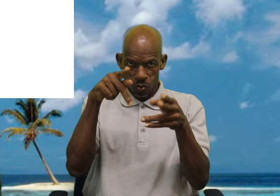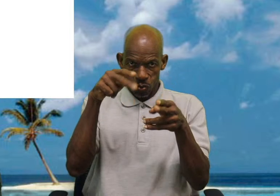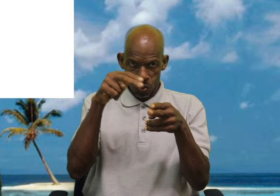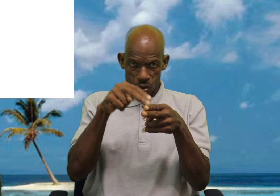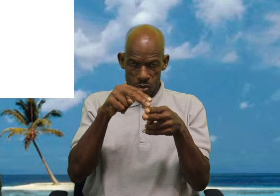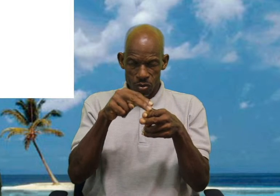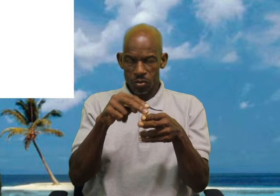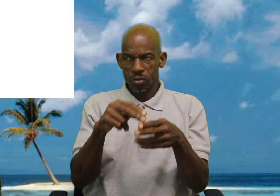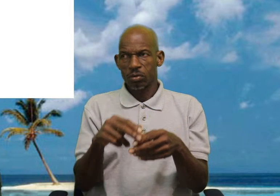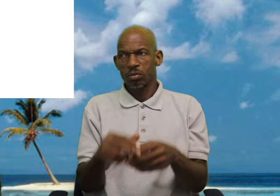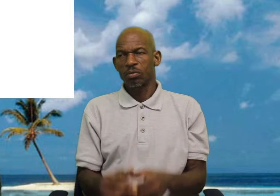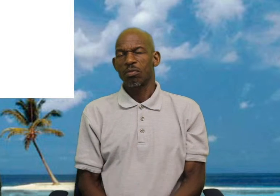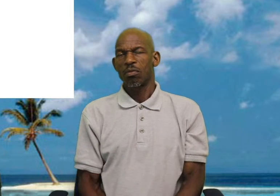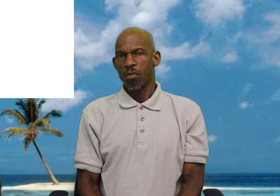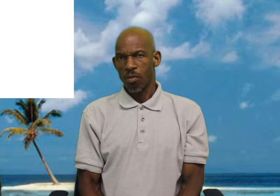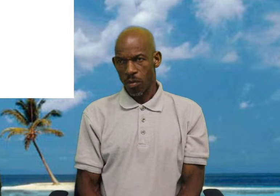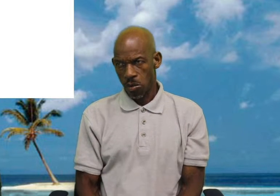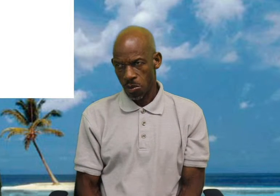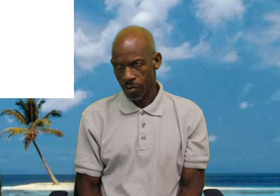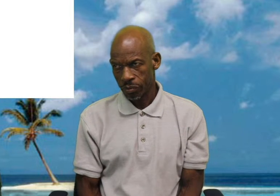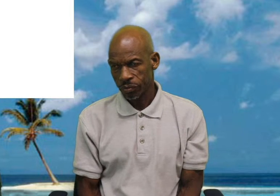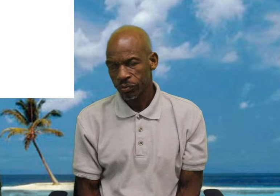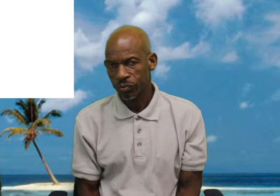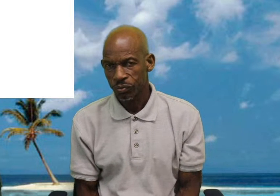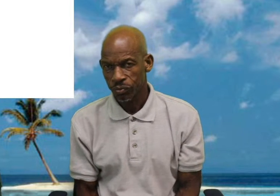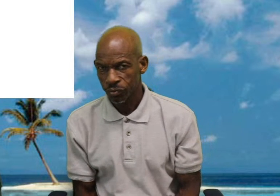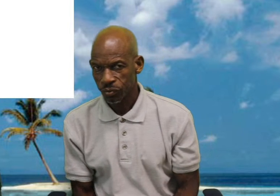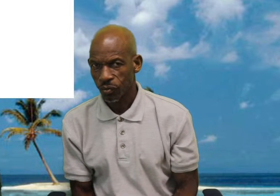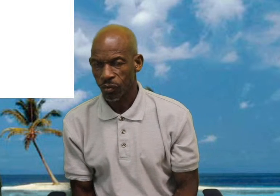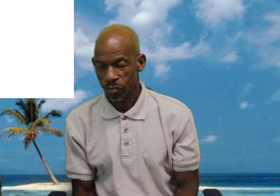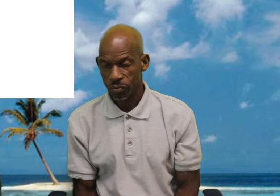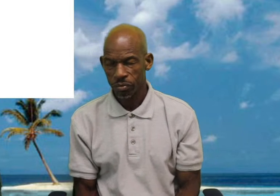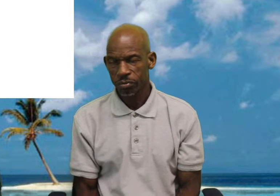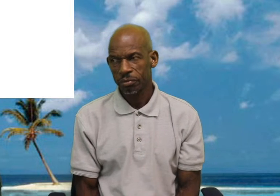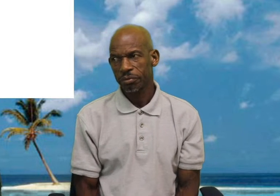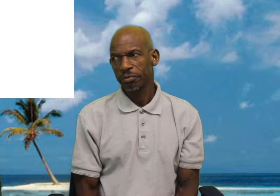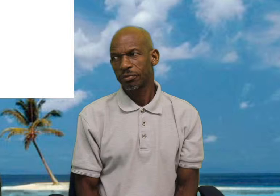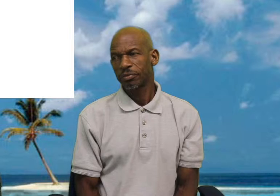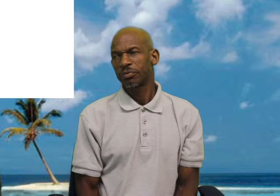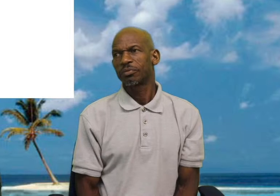So you're going to find a sentence with